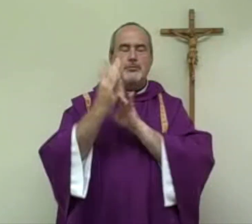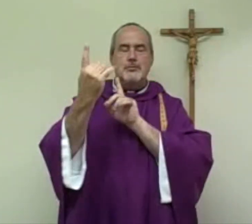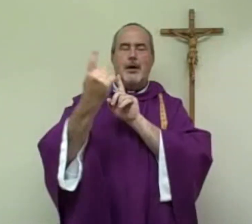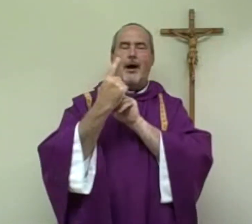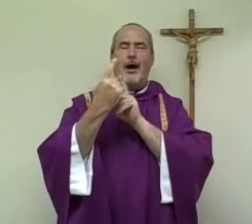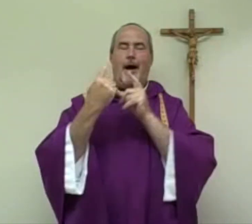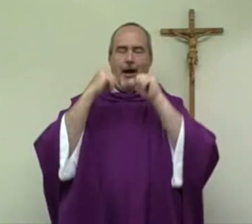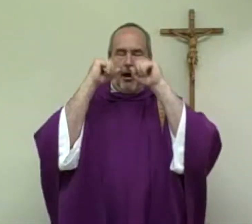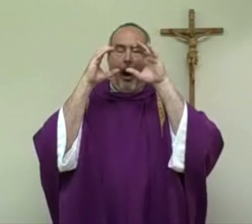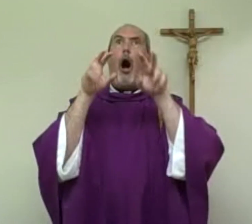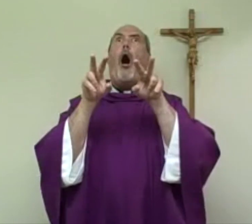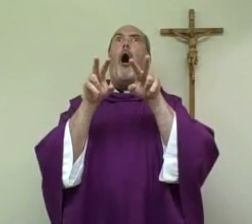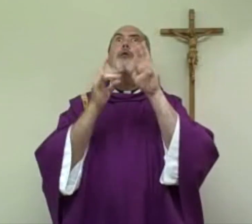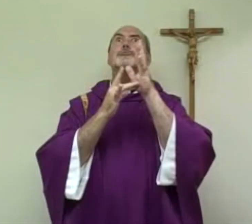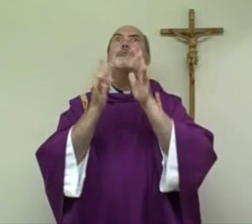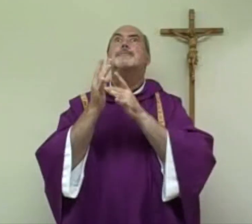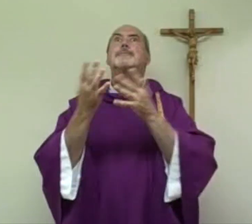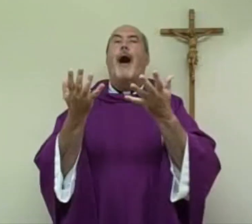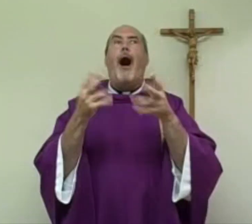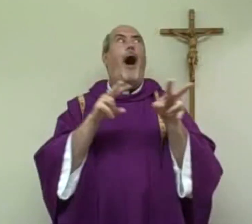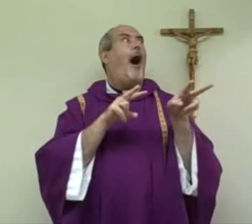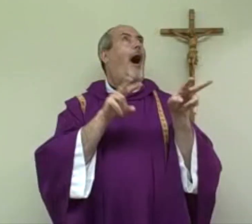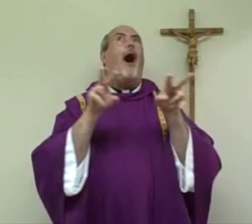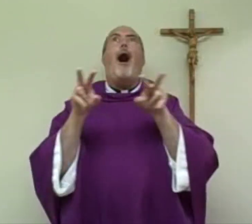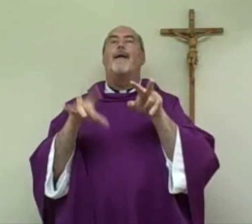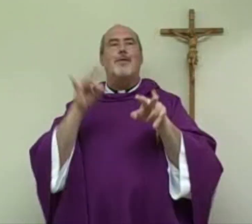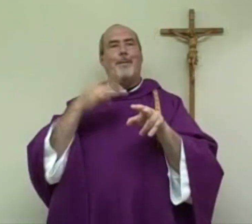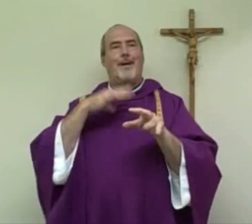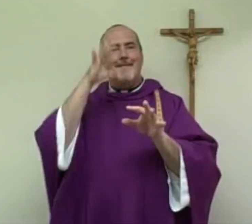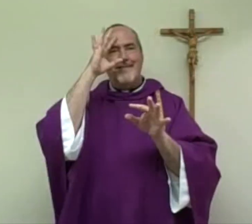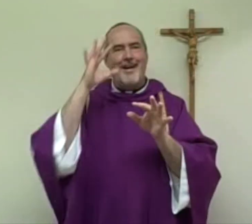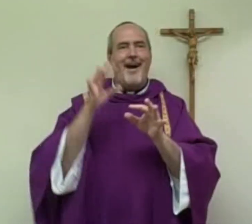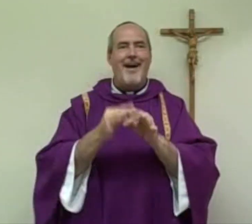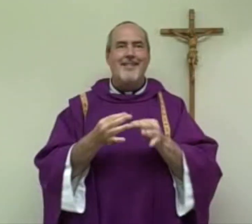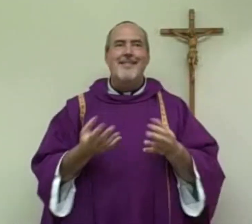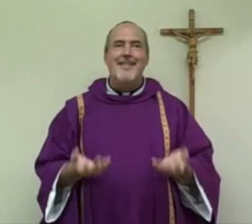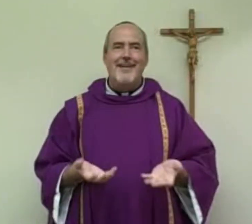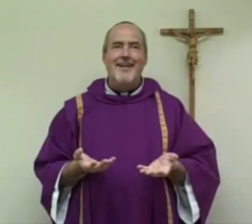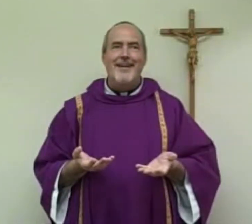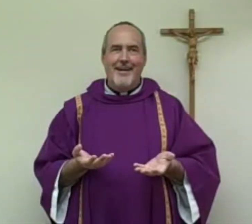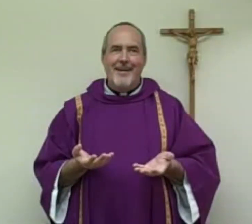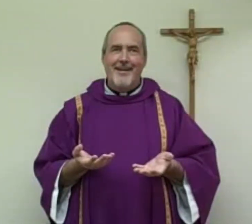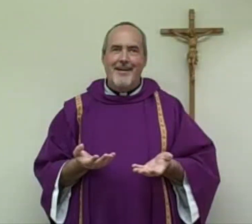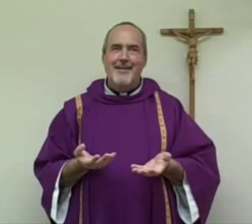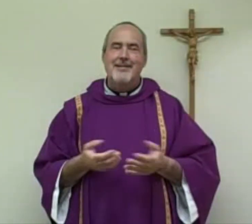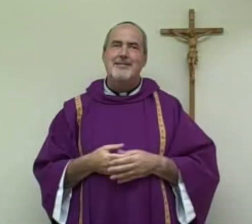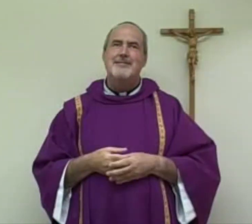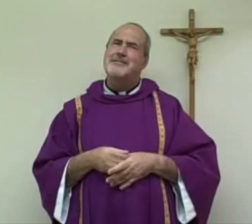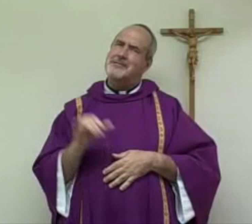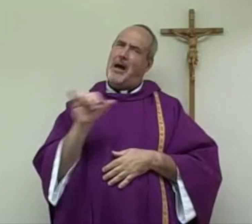man until Jesus came and opened my eyes so that I could see. And that was me finding my